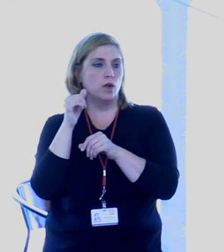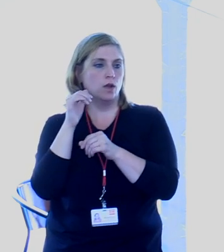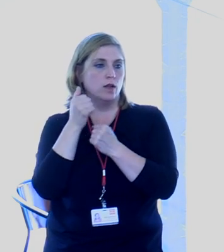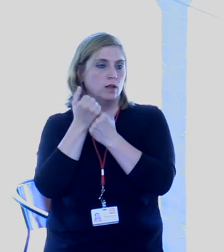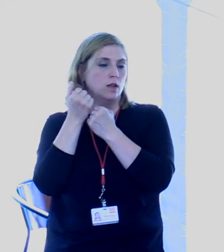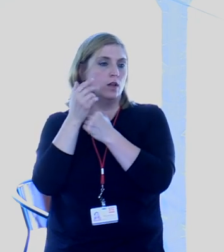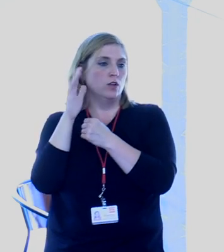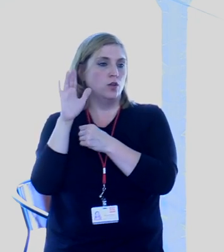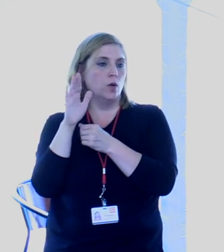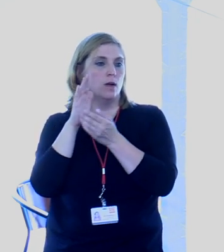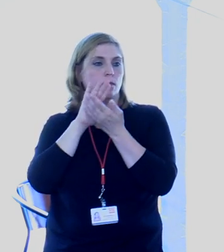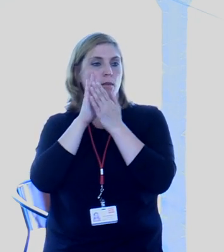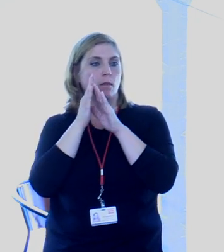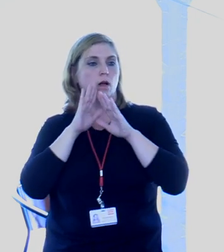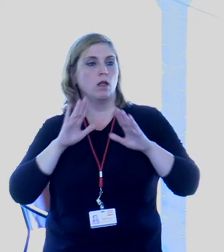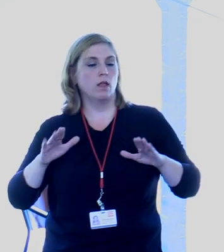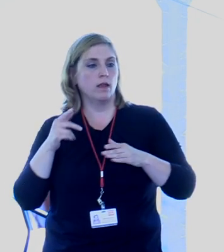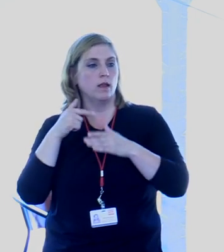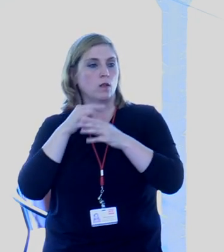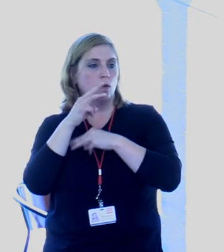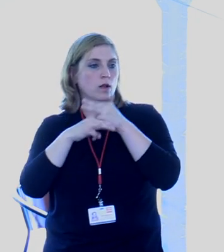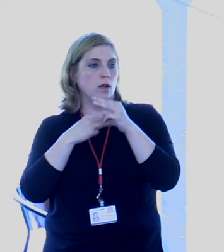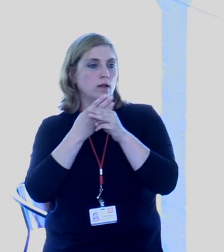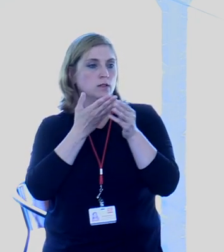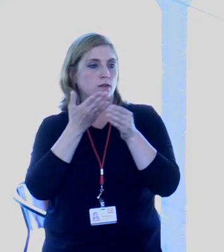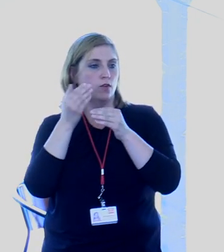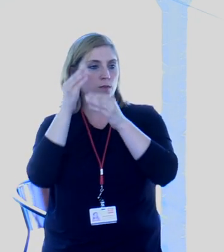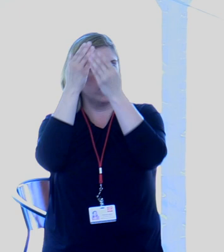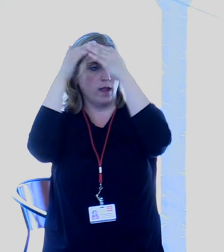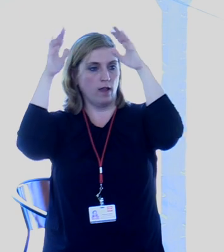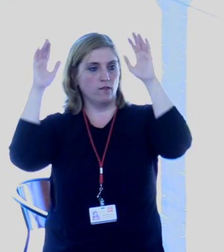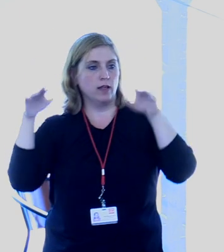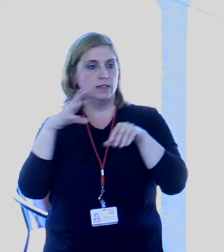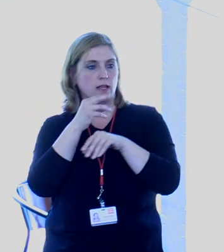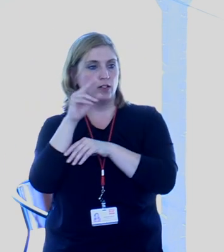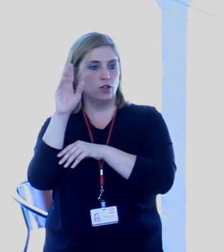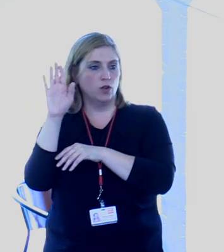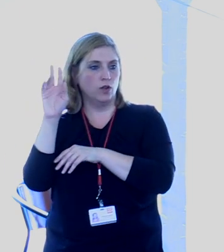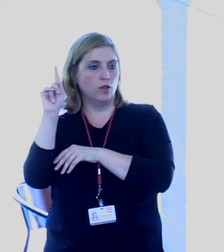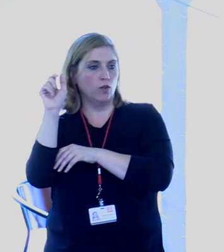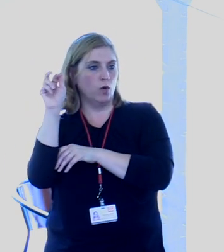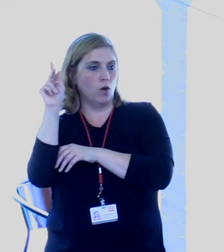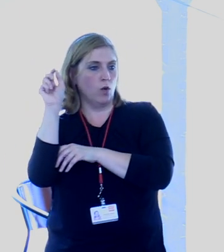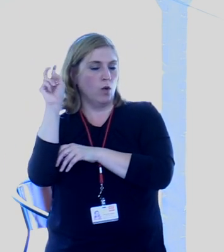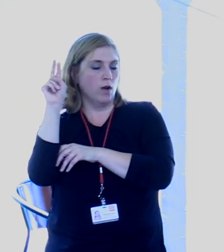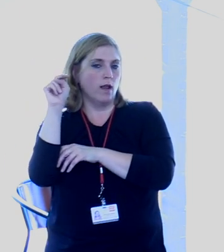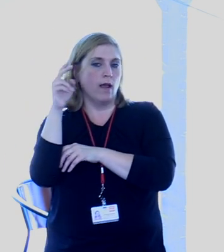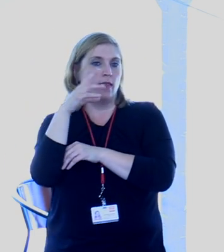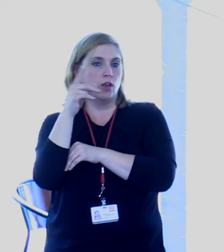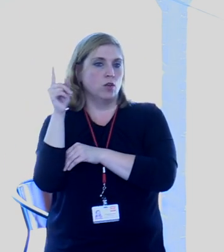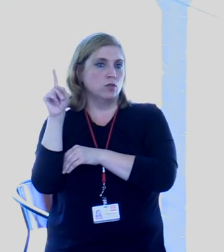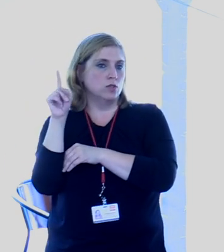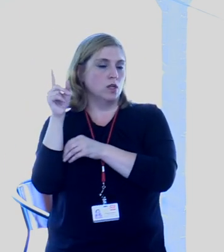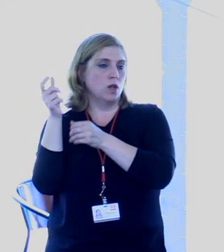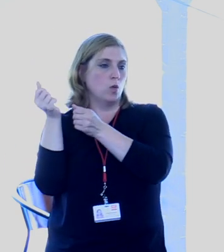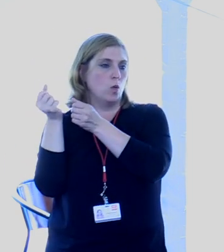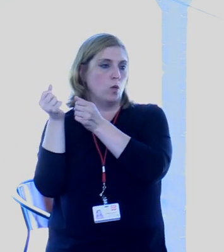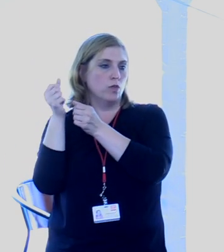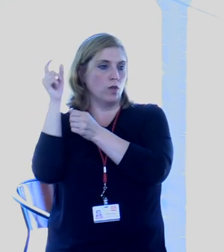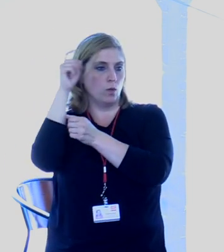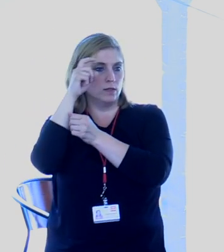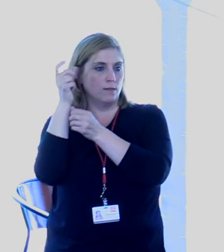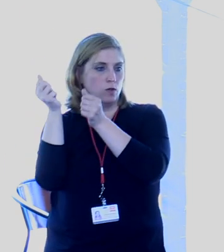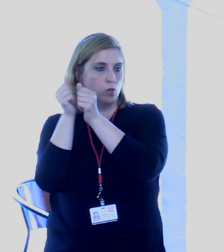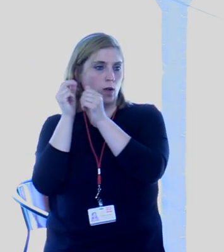world. Send her forth from your holy heavens and from your glorious throne dispatch her, that she may be with us and work with us and